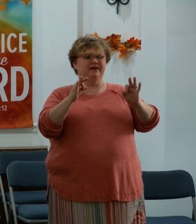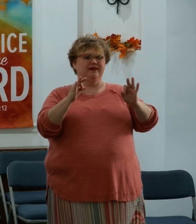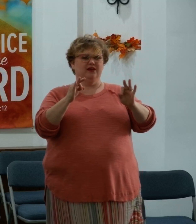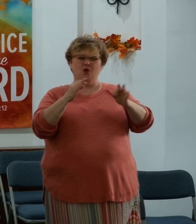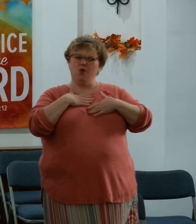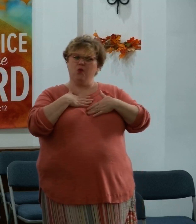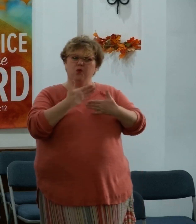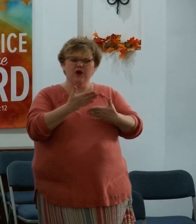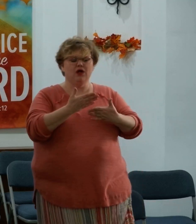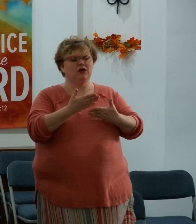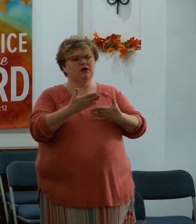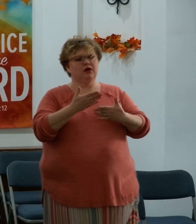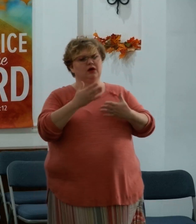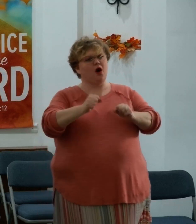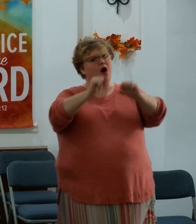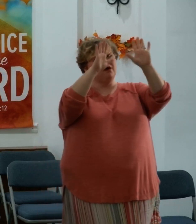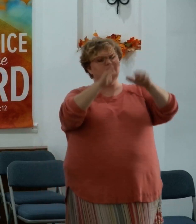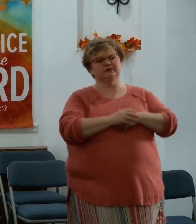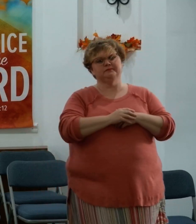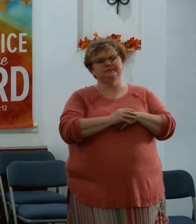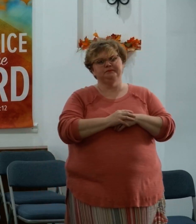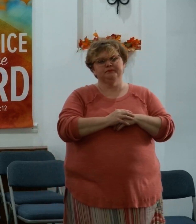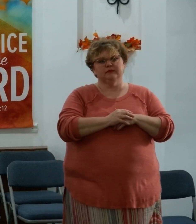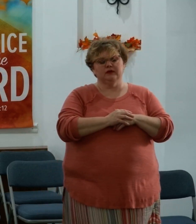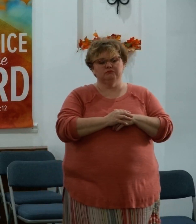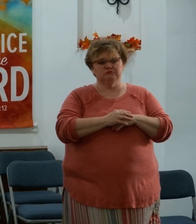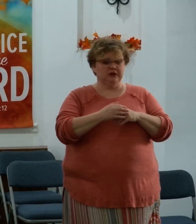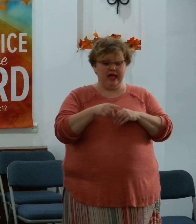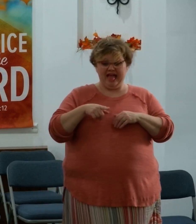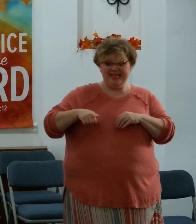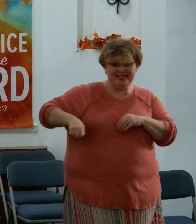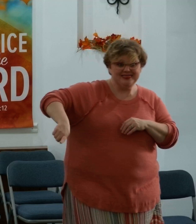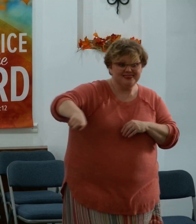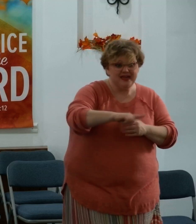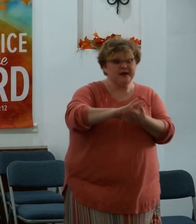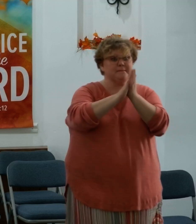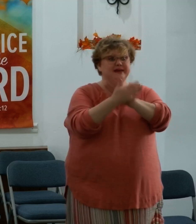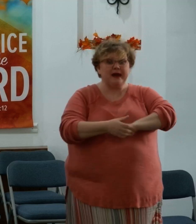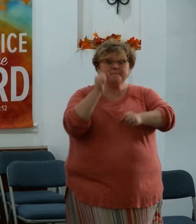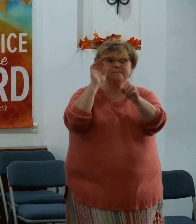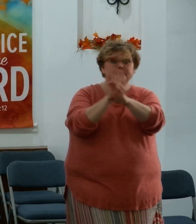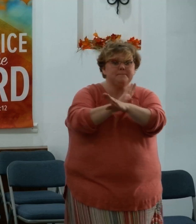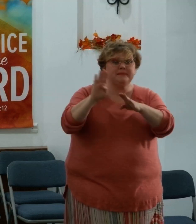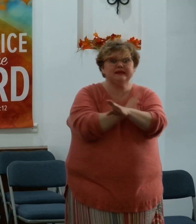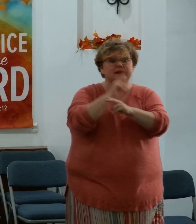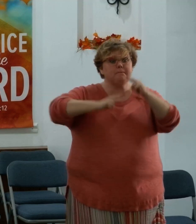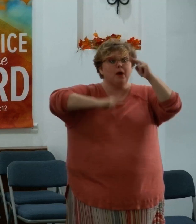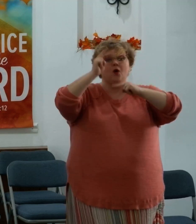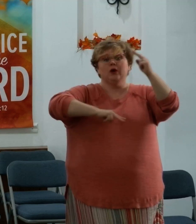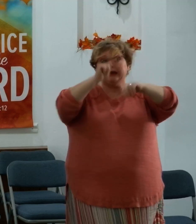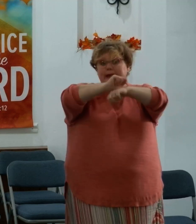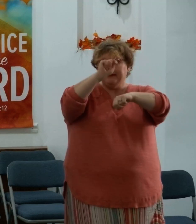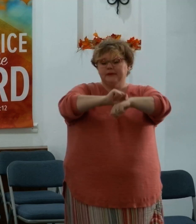the Lord through Moses had commanded them to do. They got busy building this tabernacle. Skip down with me, verse 36. When